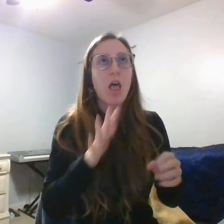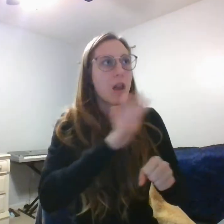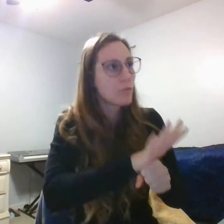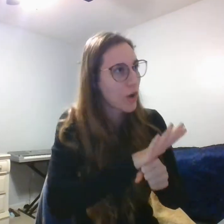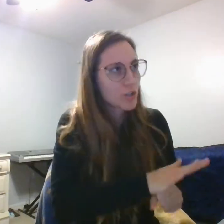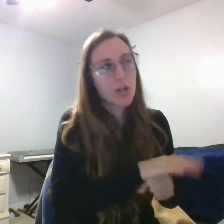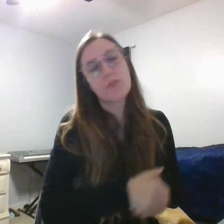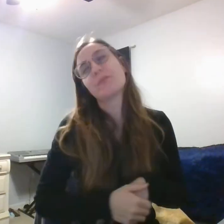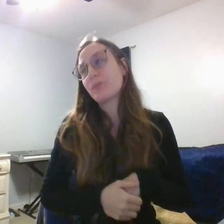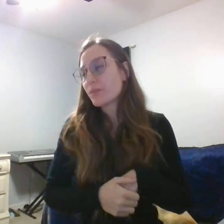I'm okay.